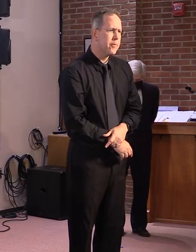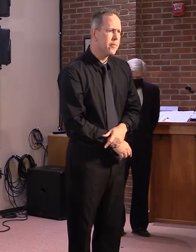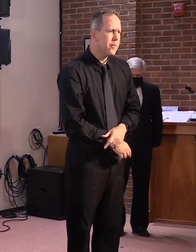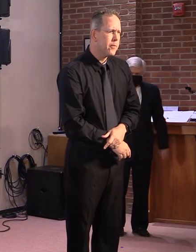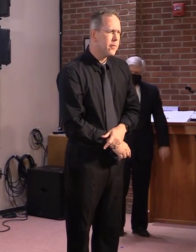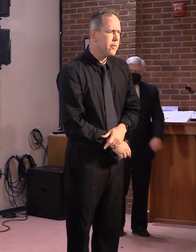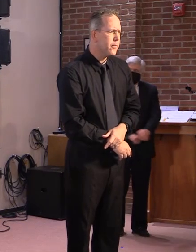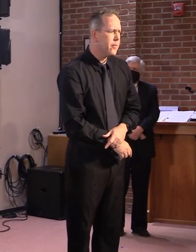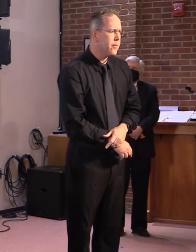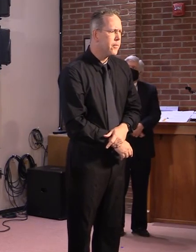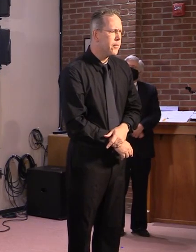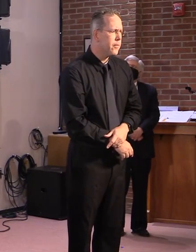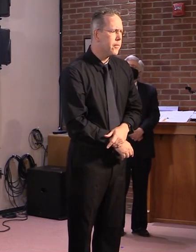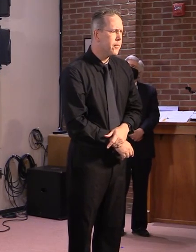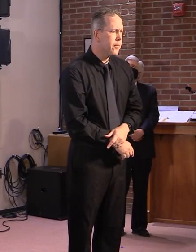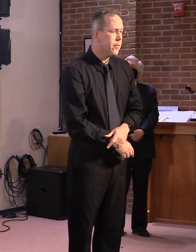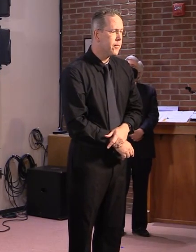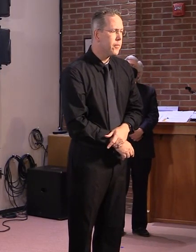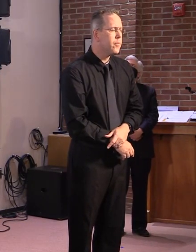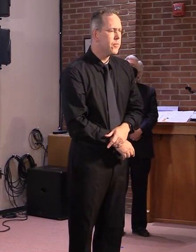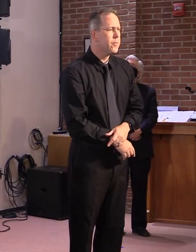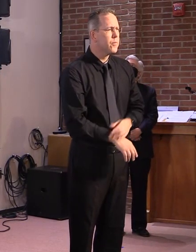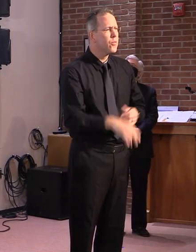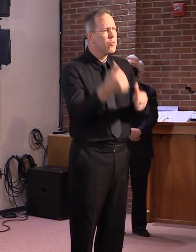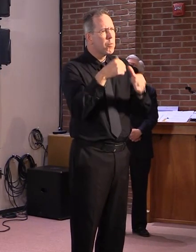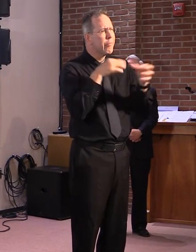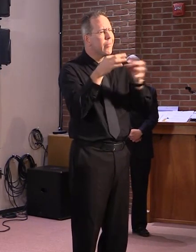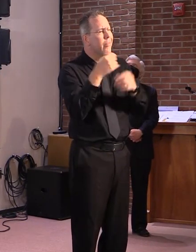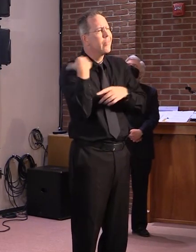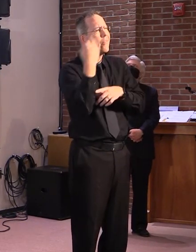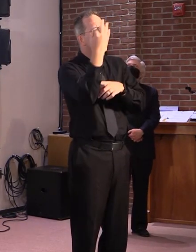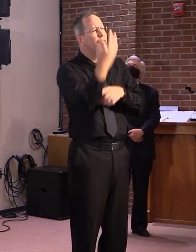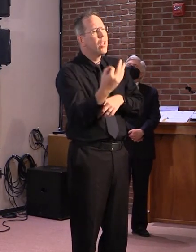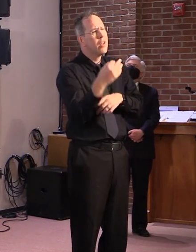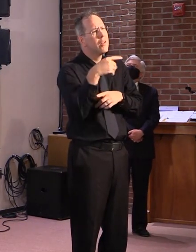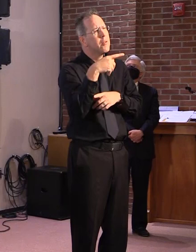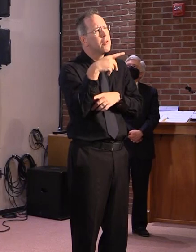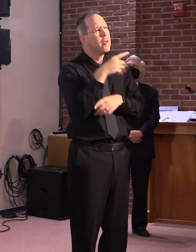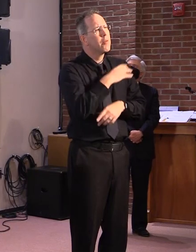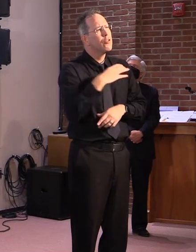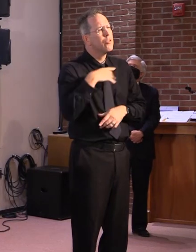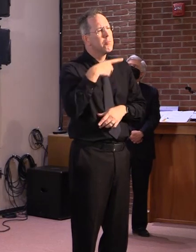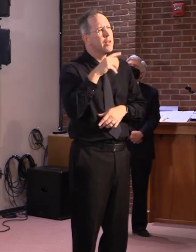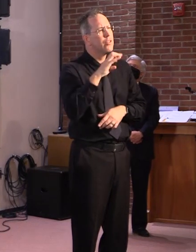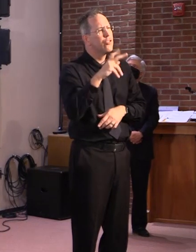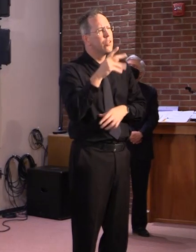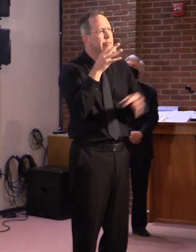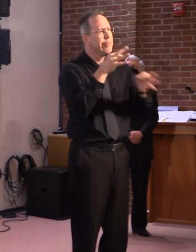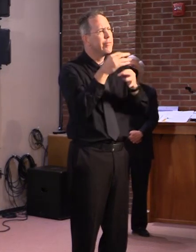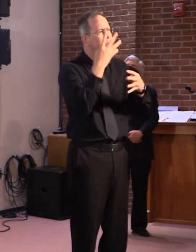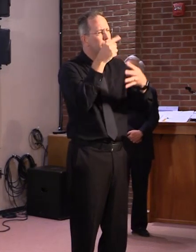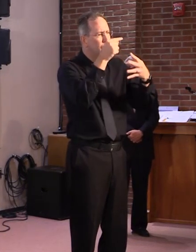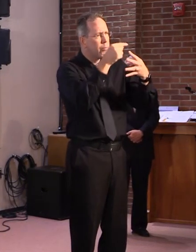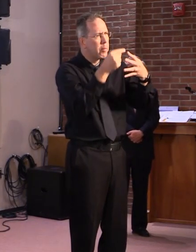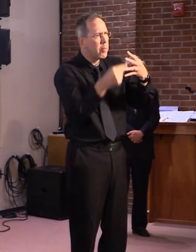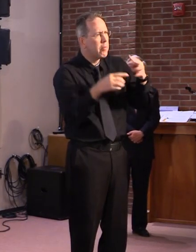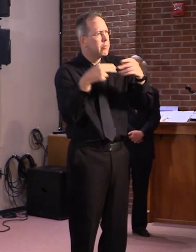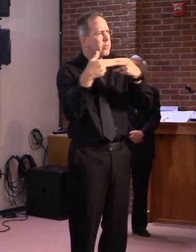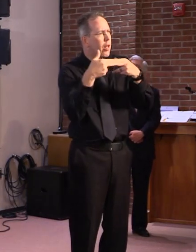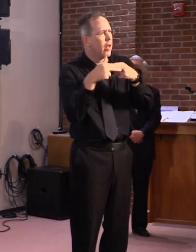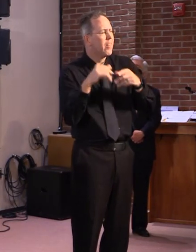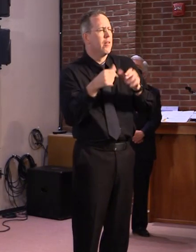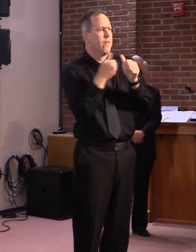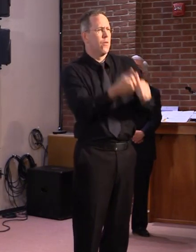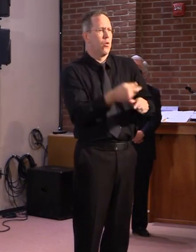Friday, we have these four metrics that we update every week, syndromic surveillance, the growth rate of the virus, the percent of tests that are positive, and then